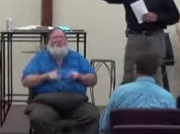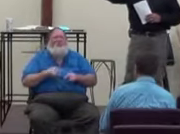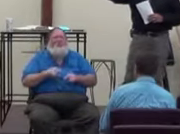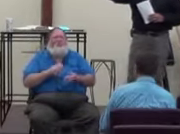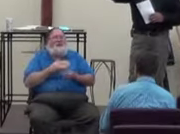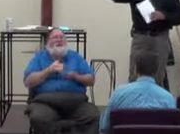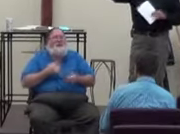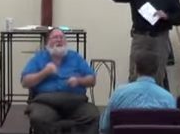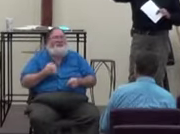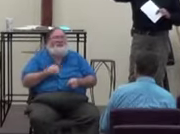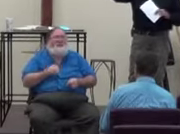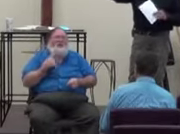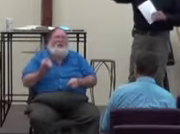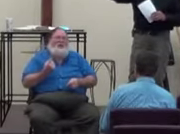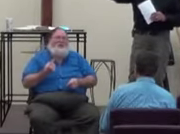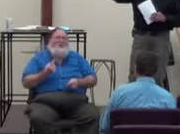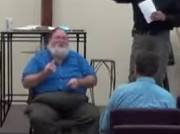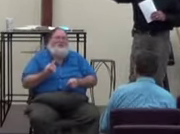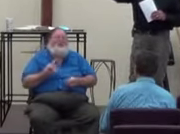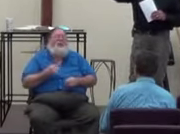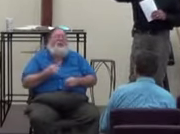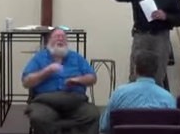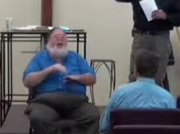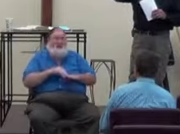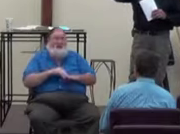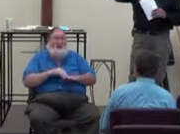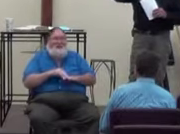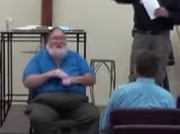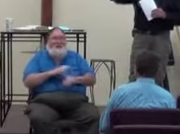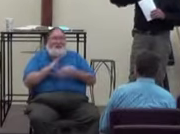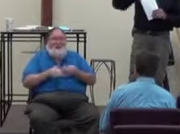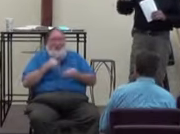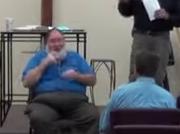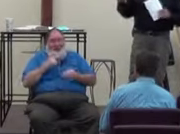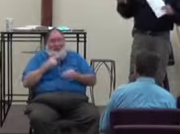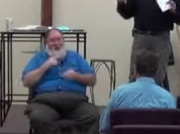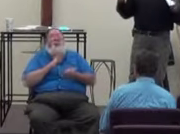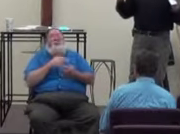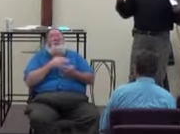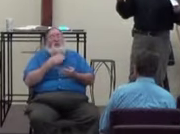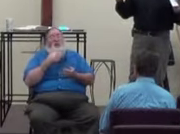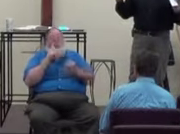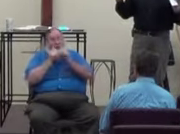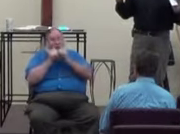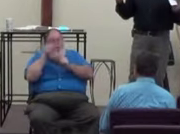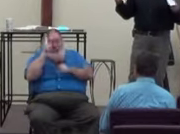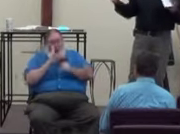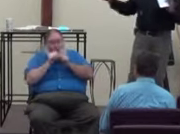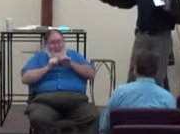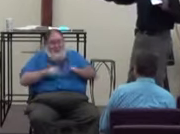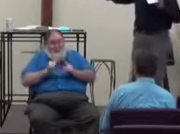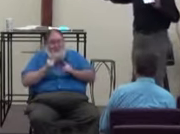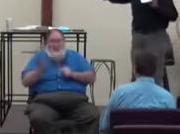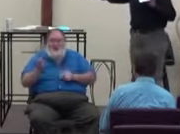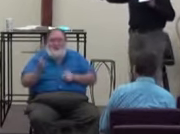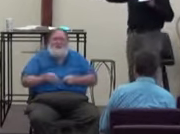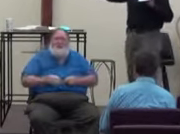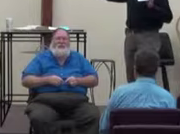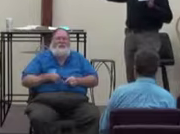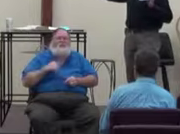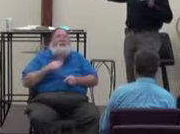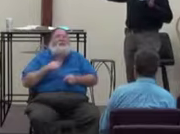we all always at the end say God's blessings to you. So we're going to sing happy birthday. Michelle,